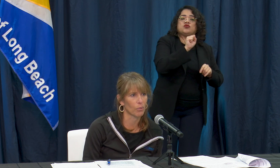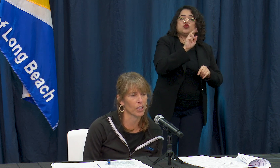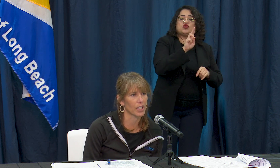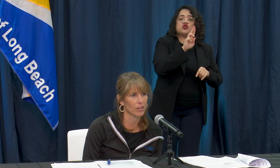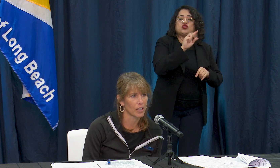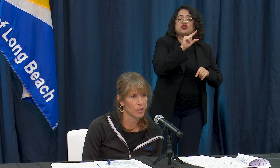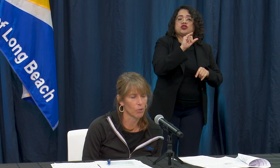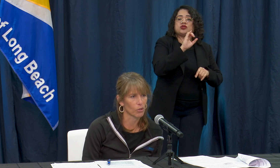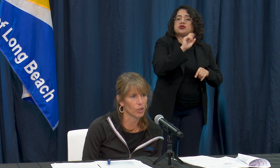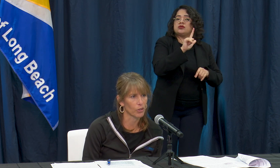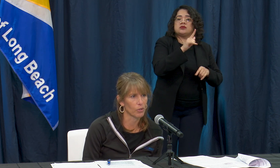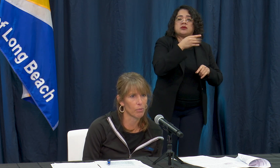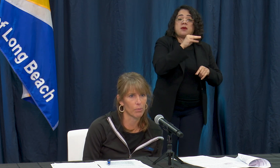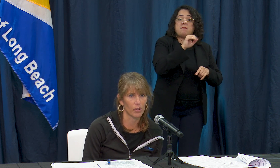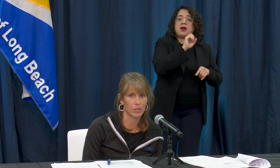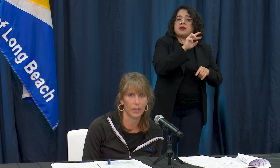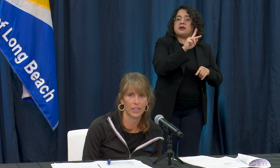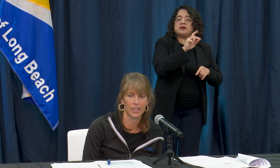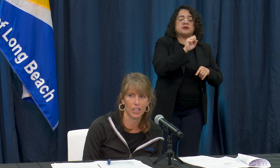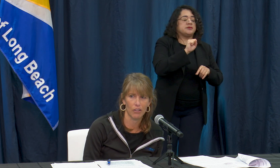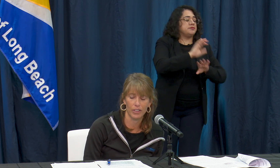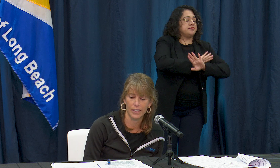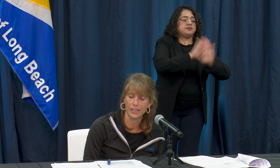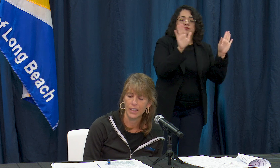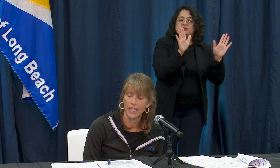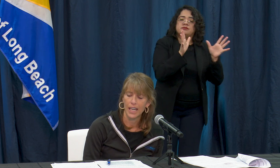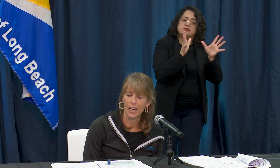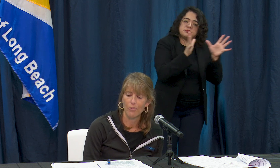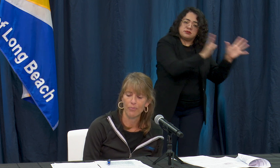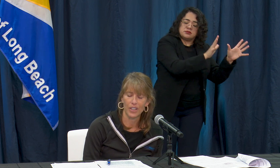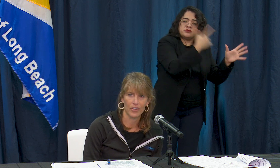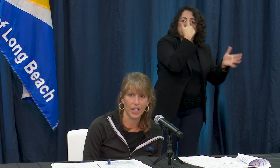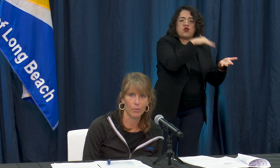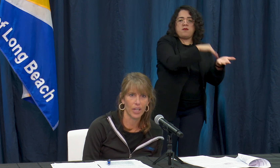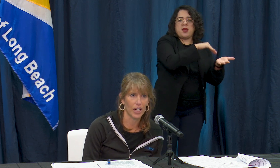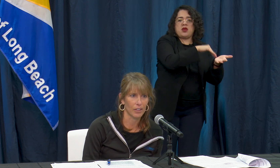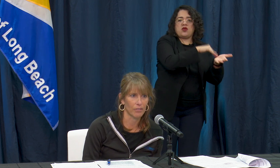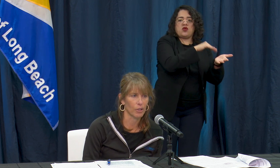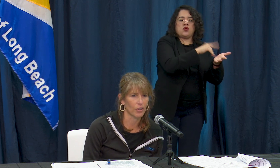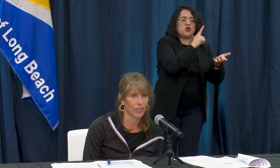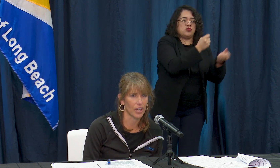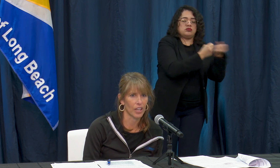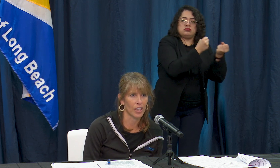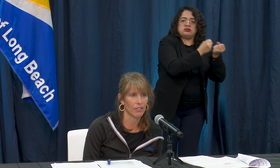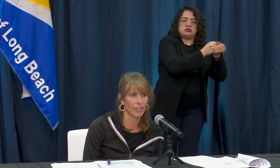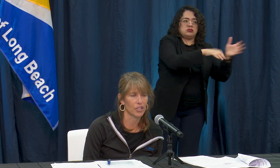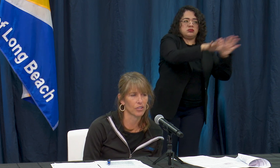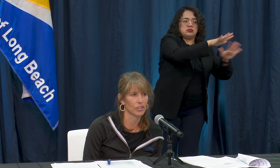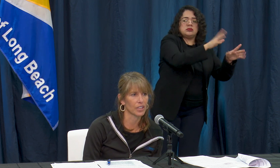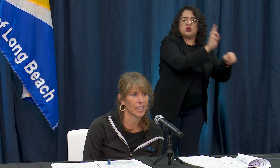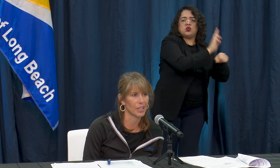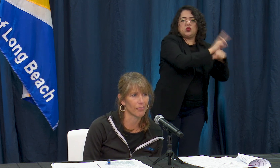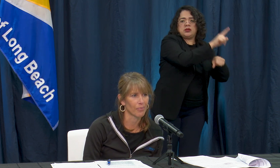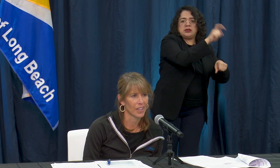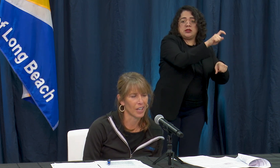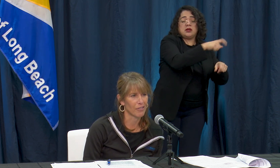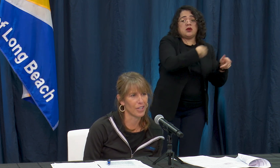those who are working most closely with people experiencing COVID. Instead, we are focusing on